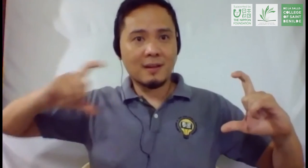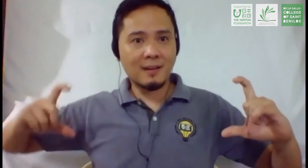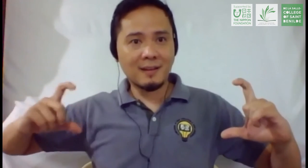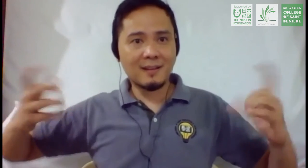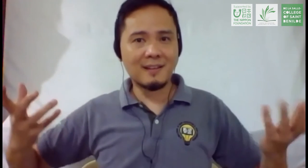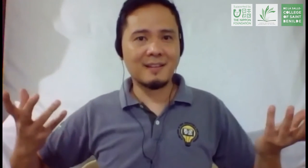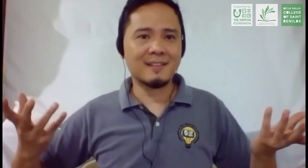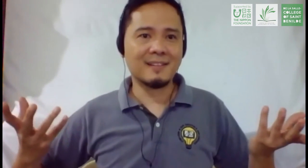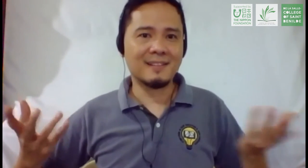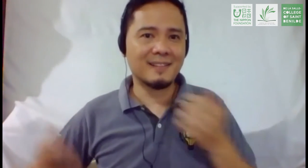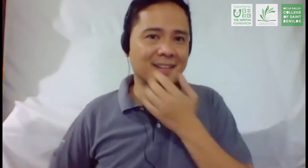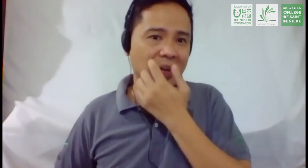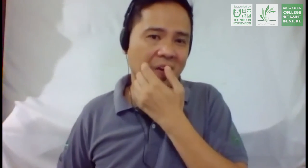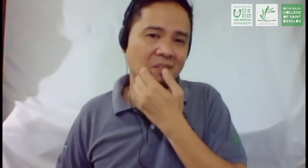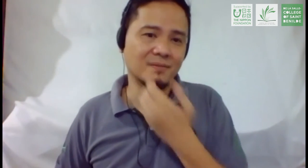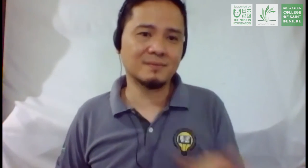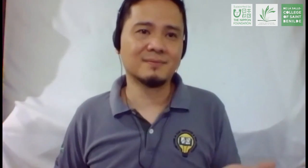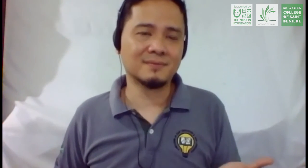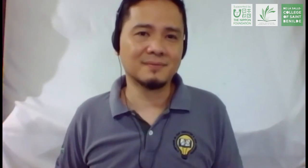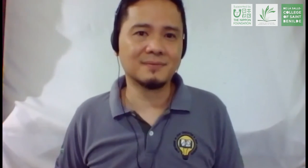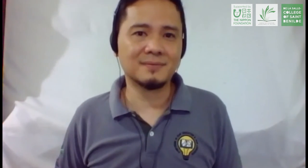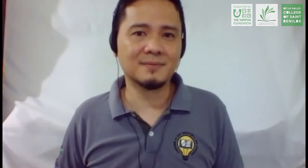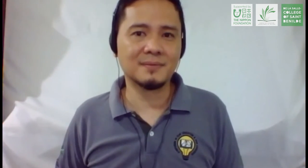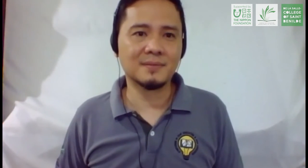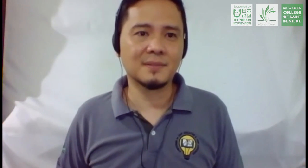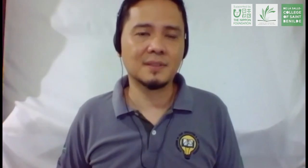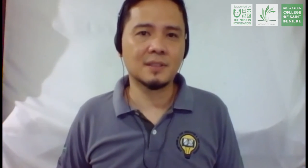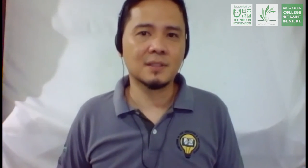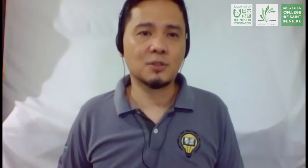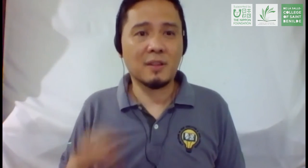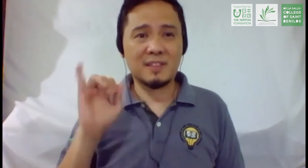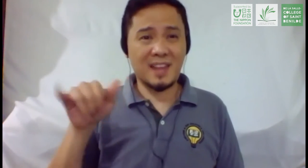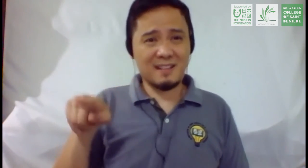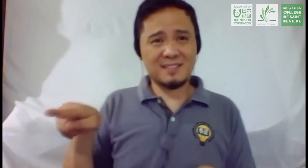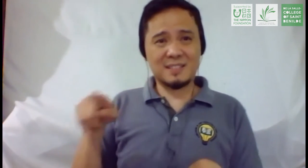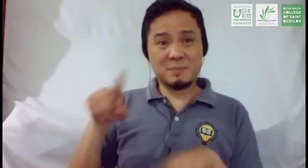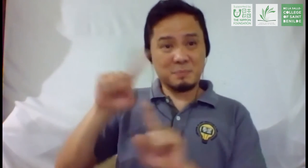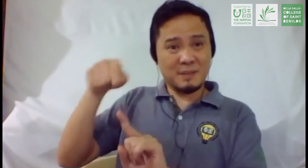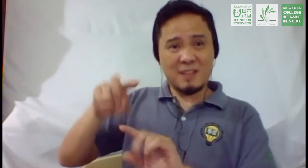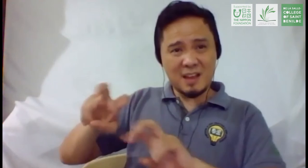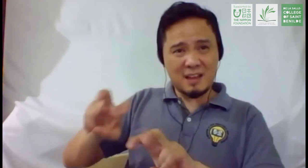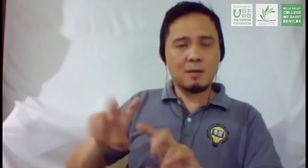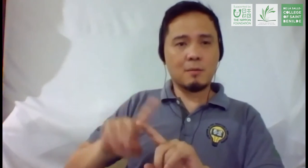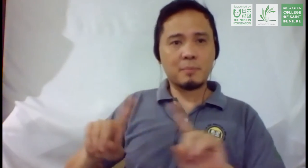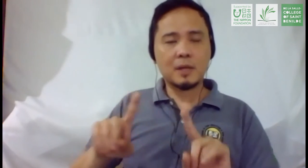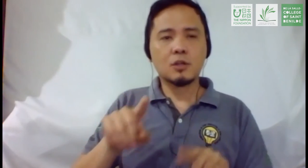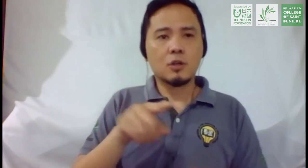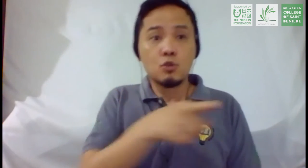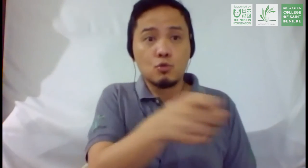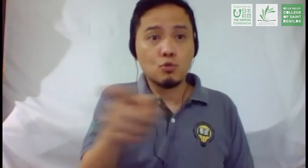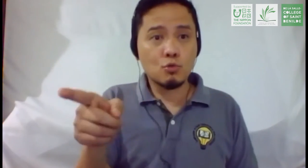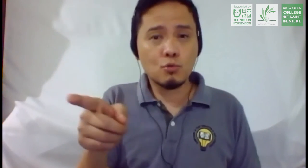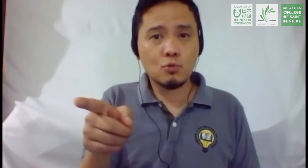Okay, so you don't have to analyze that sentence, but what I want you to do is each of those